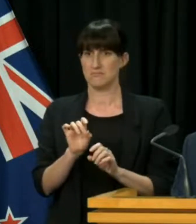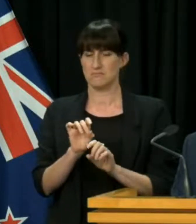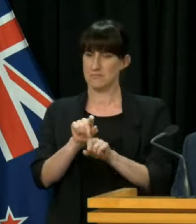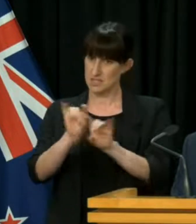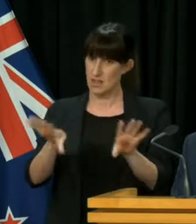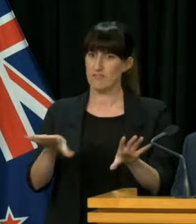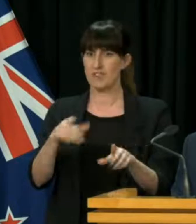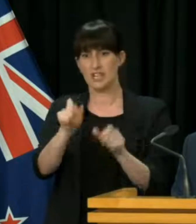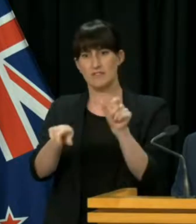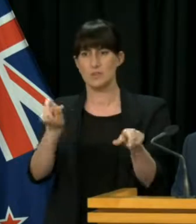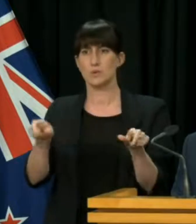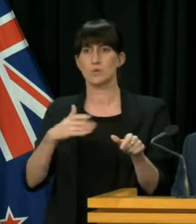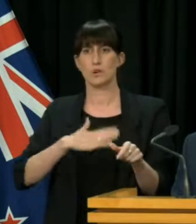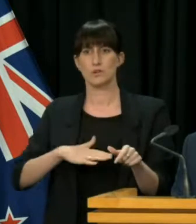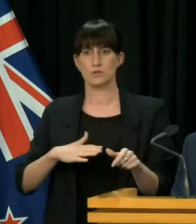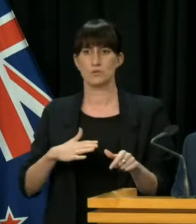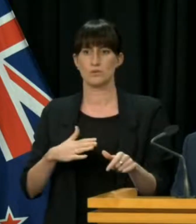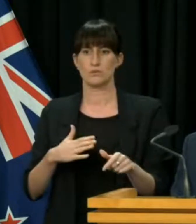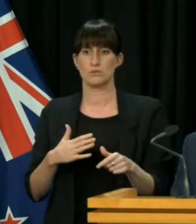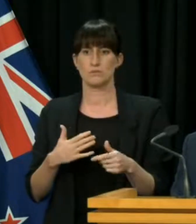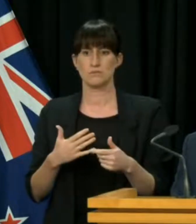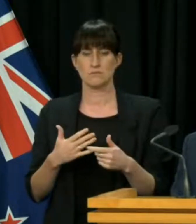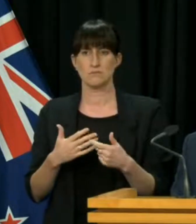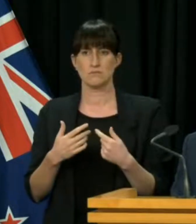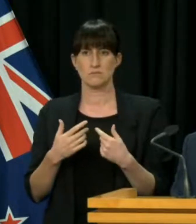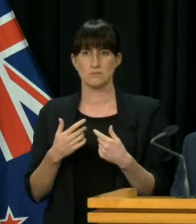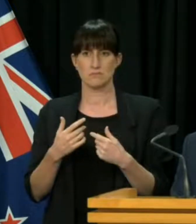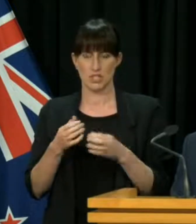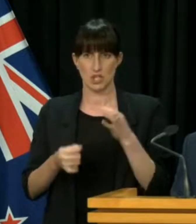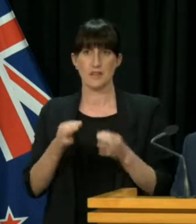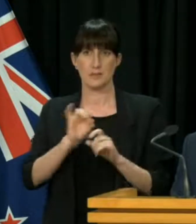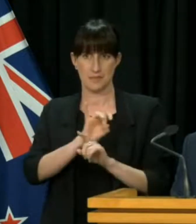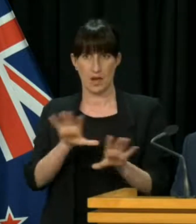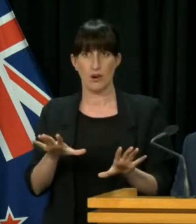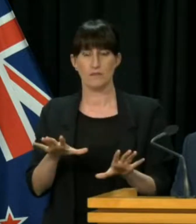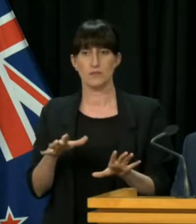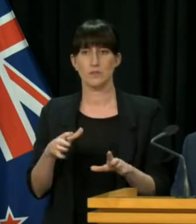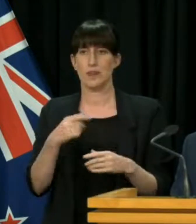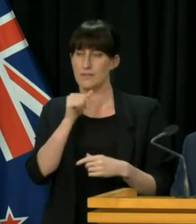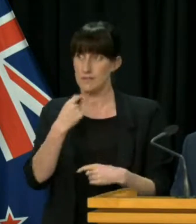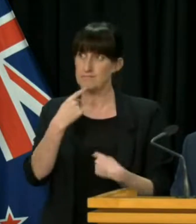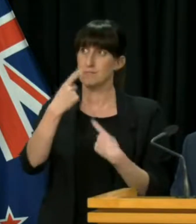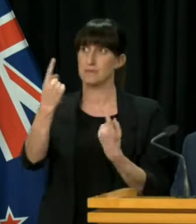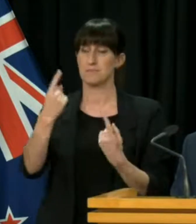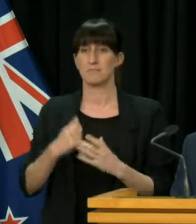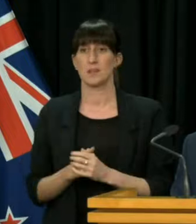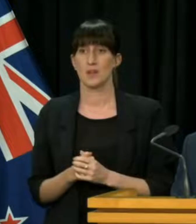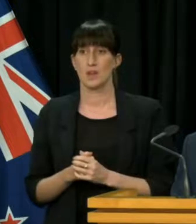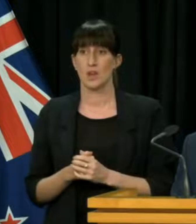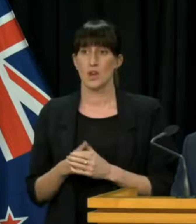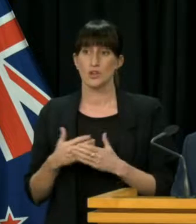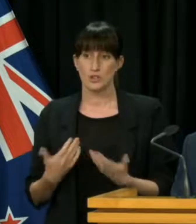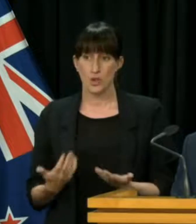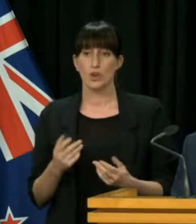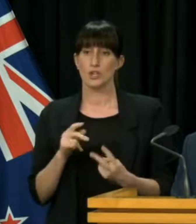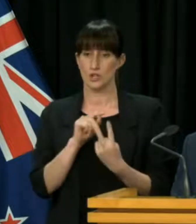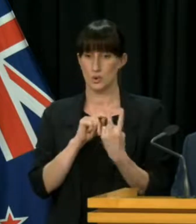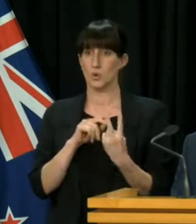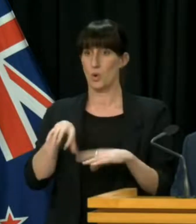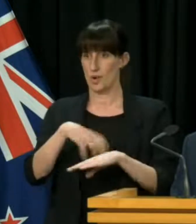they wish to seek suppression. Name suppression, those agencies will not, and so for full transparency, they are sharing